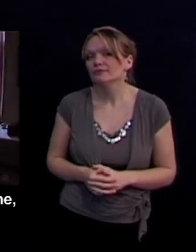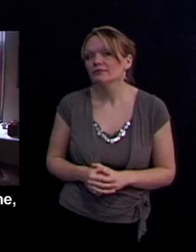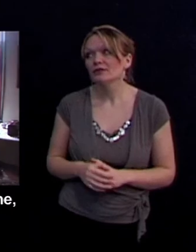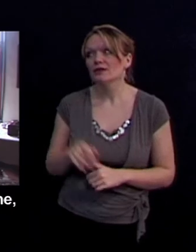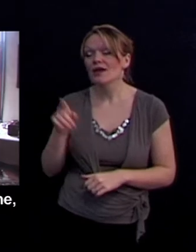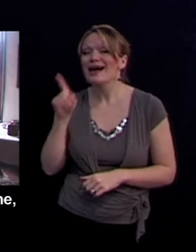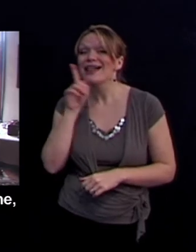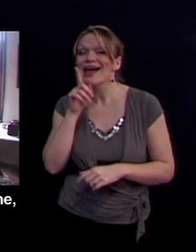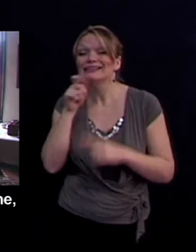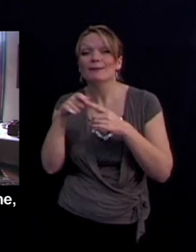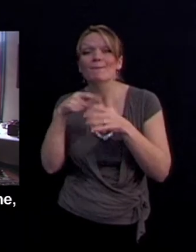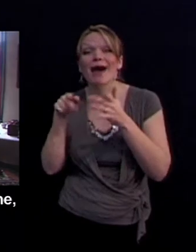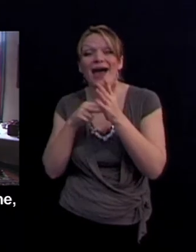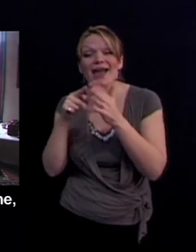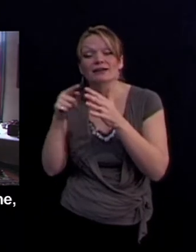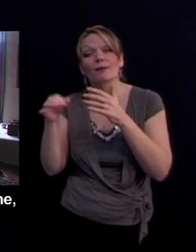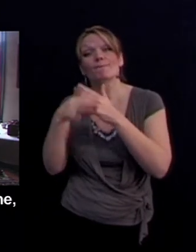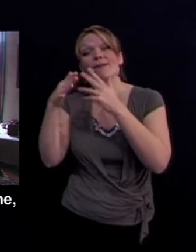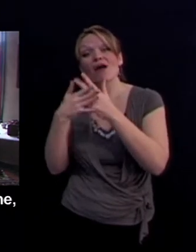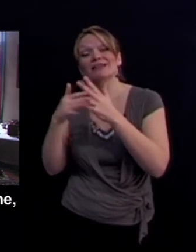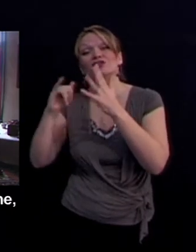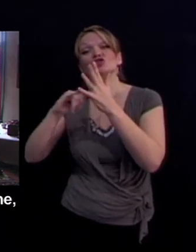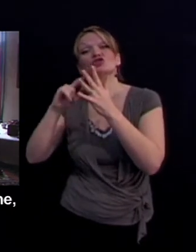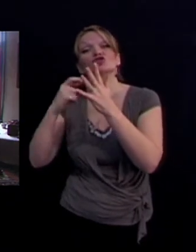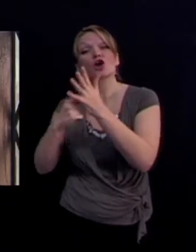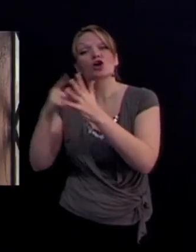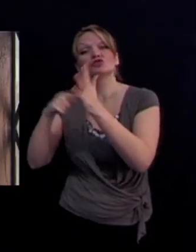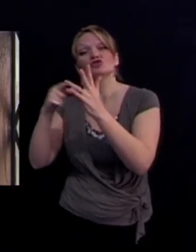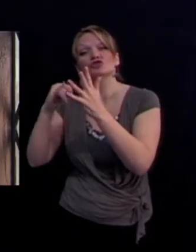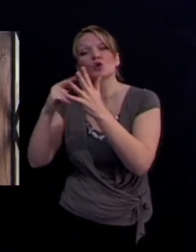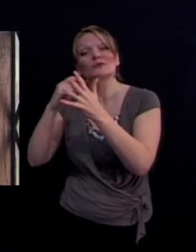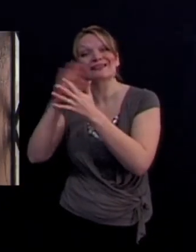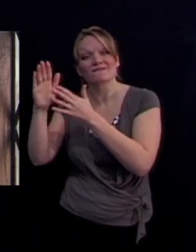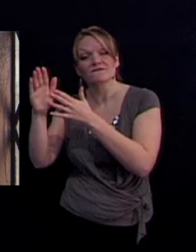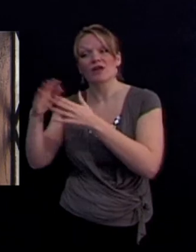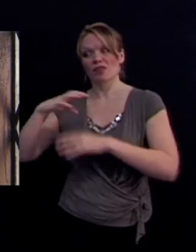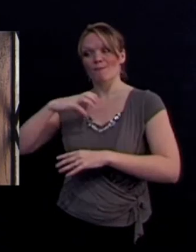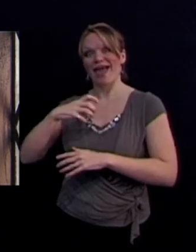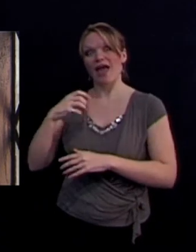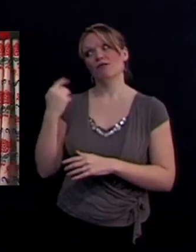She was the wife of Sir Joseph Payne, Mayor of Norwich, in 1660.